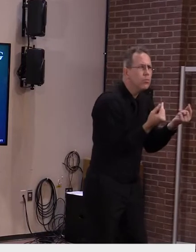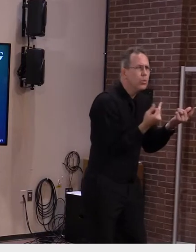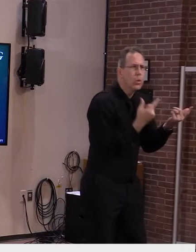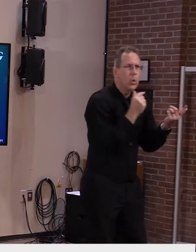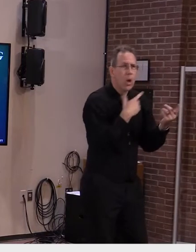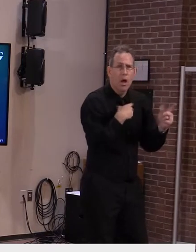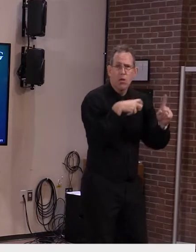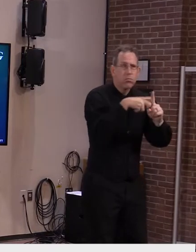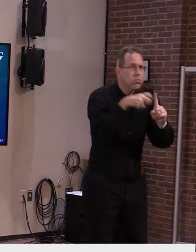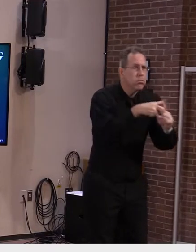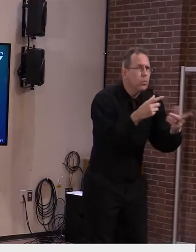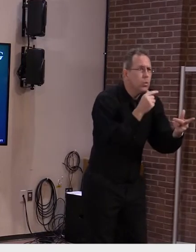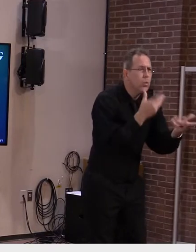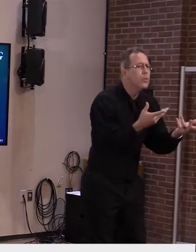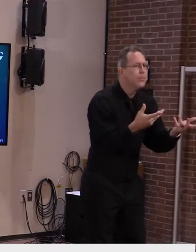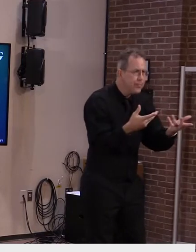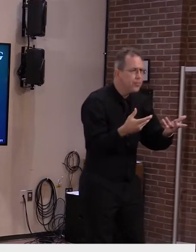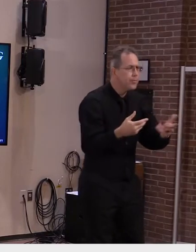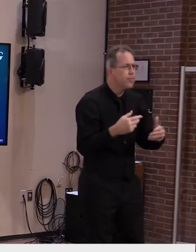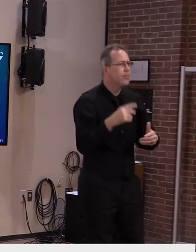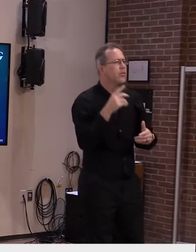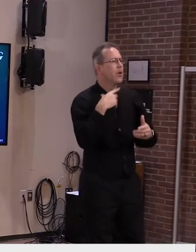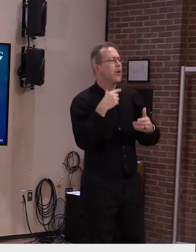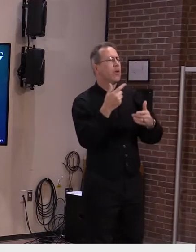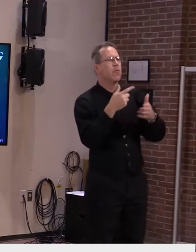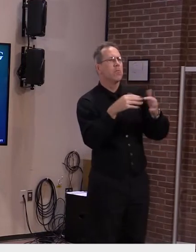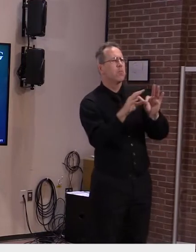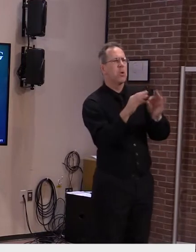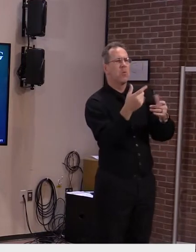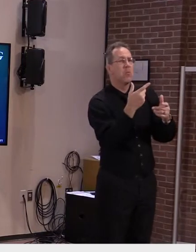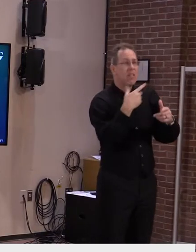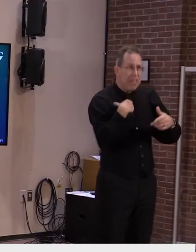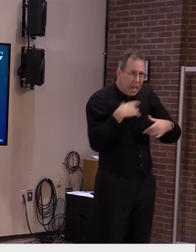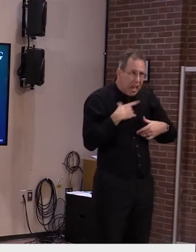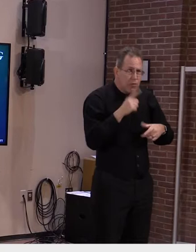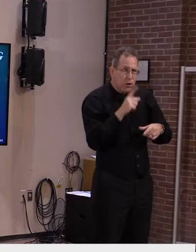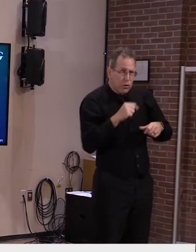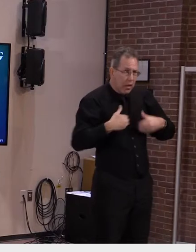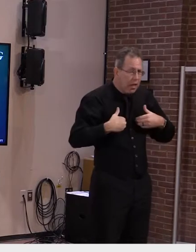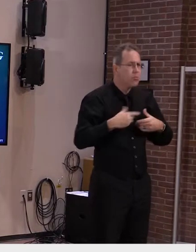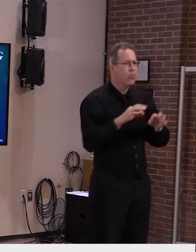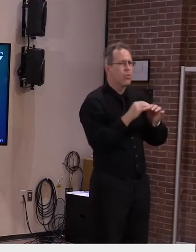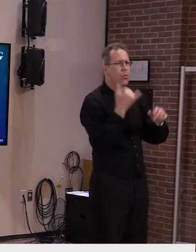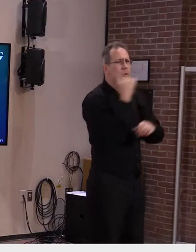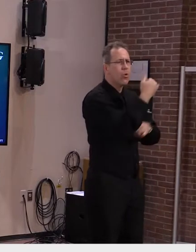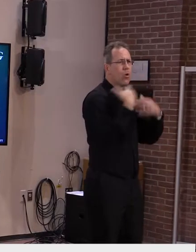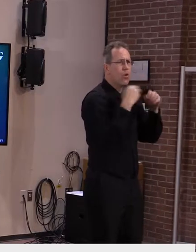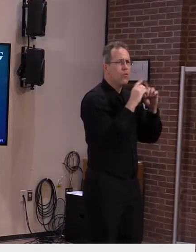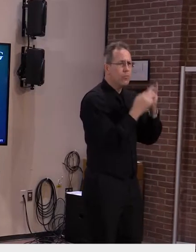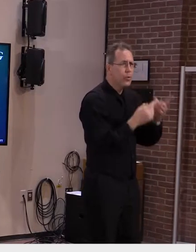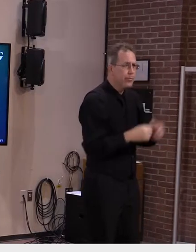855-722-7878. As always, thank you for doing your part. Now I'll turn it over to Dr. Levine for a health update.